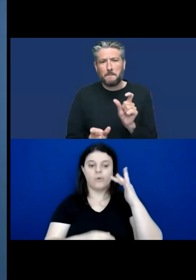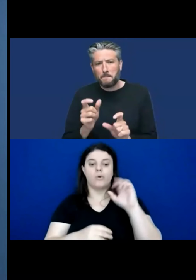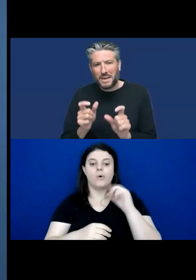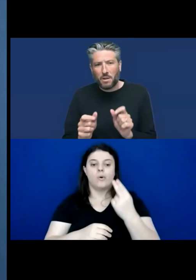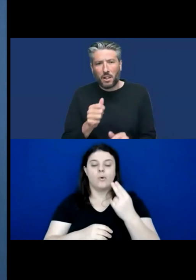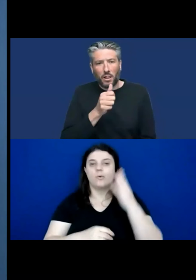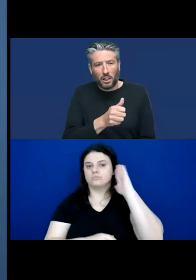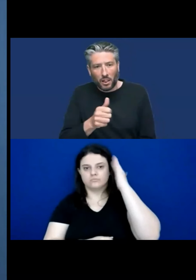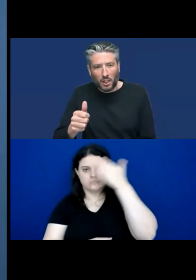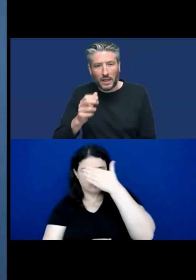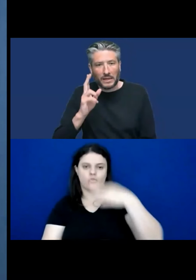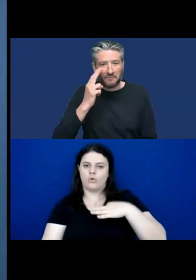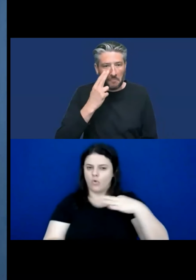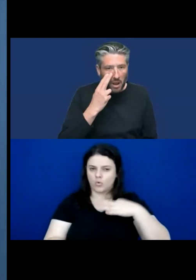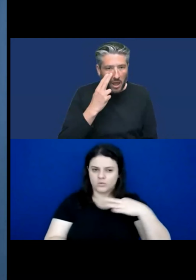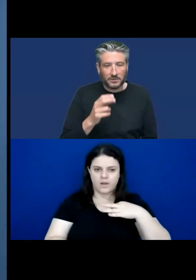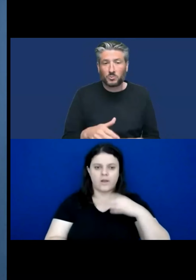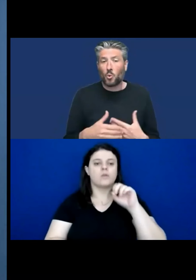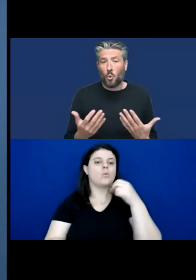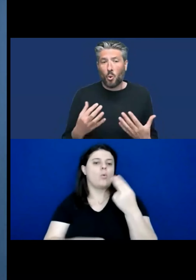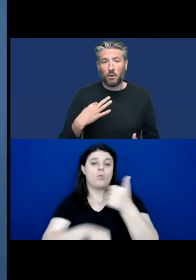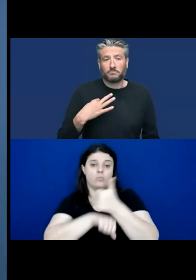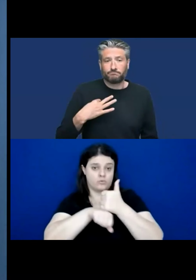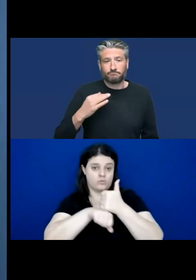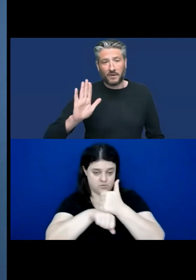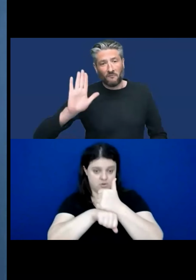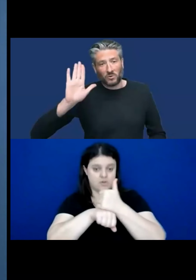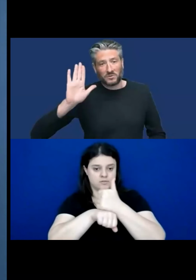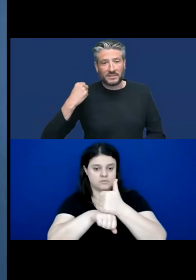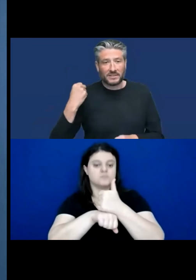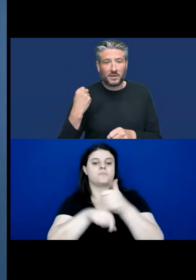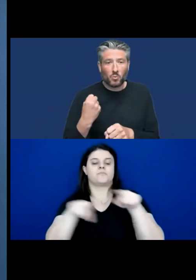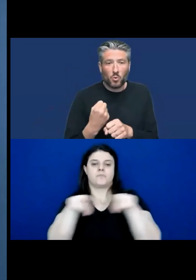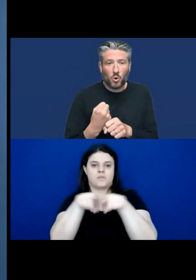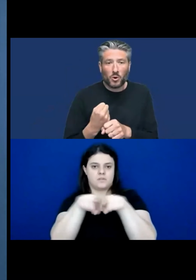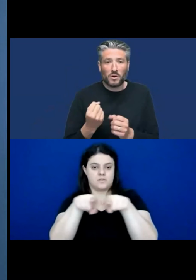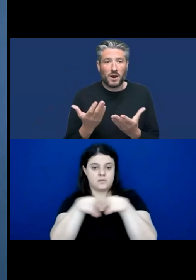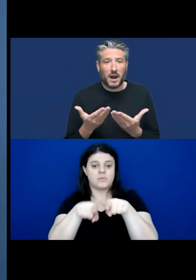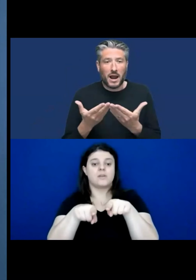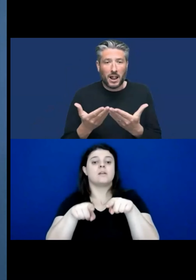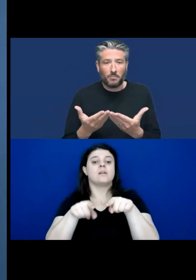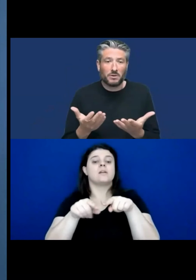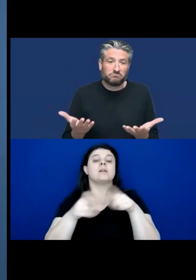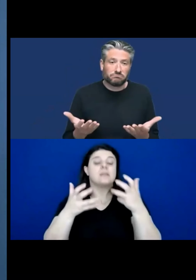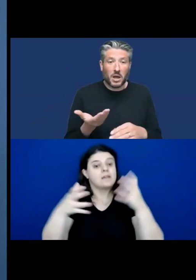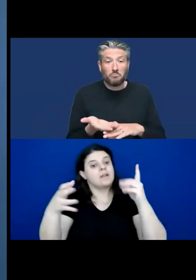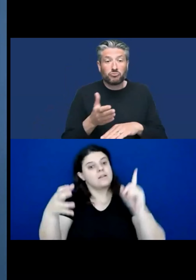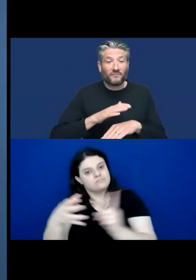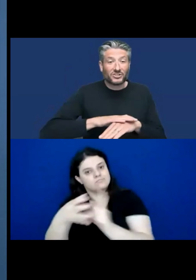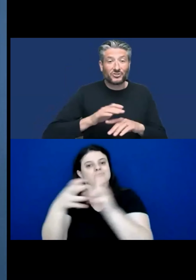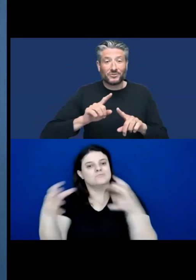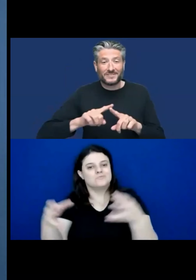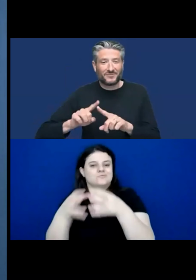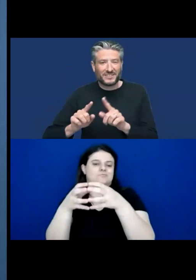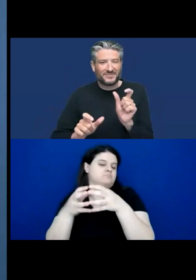people, volunteers, or certain professionals who want to also be a part of our, for